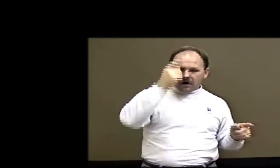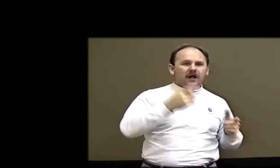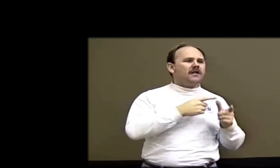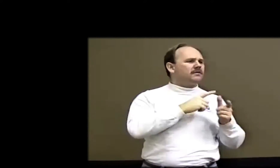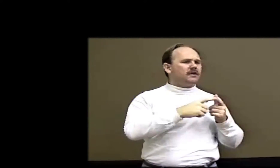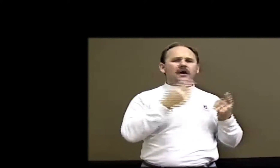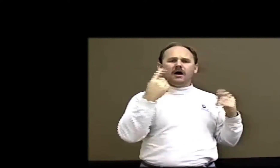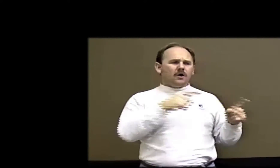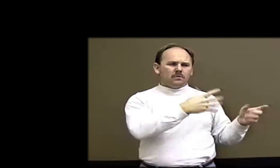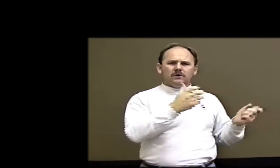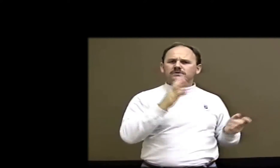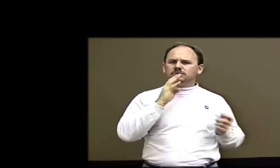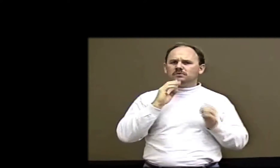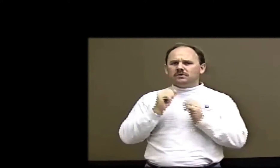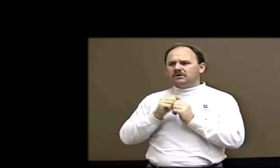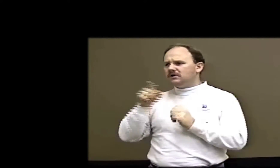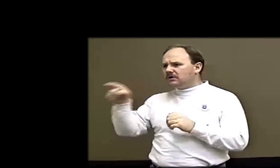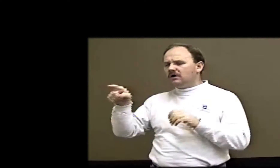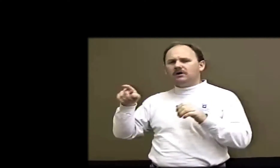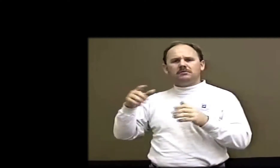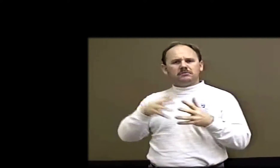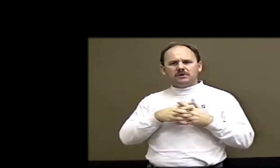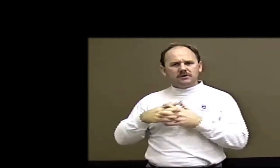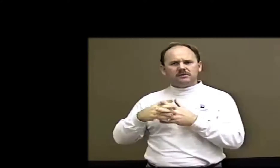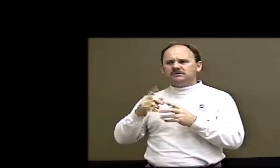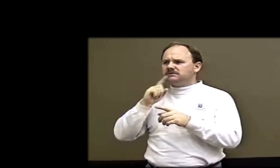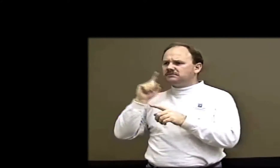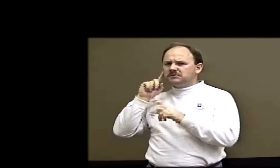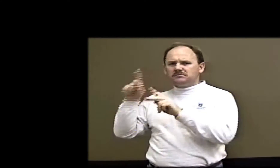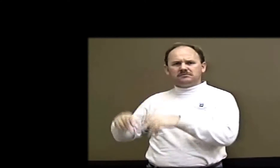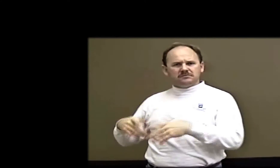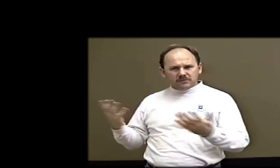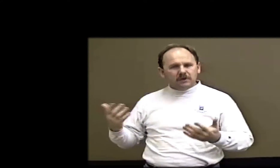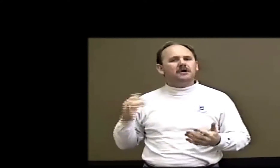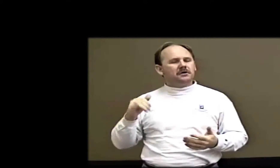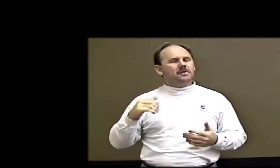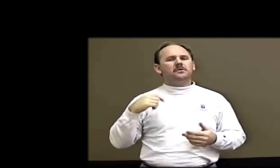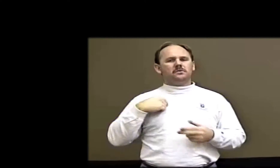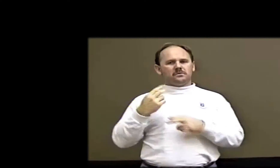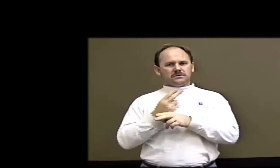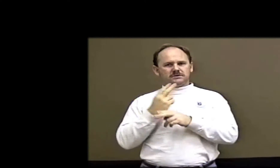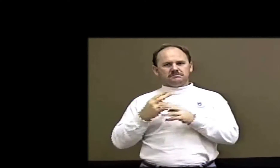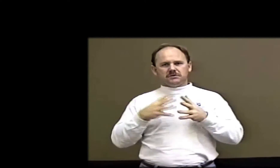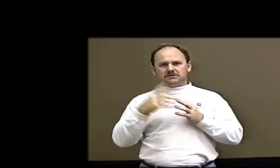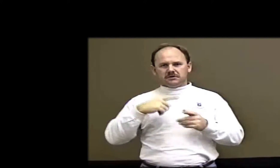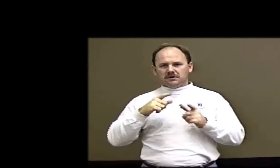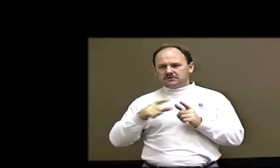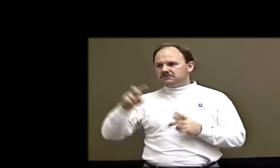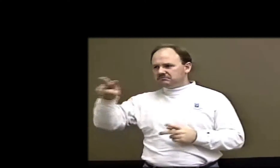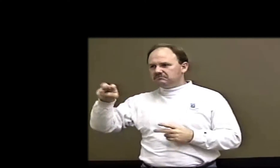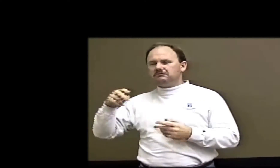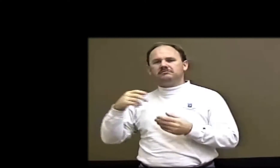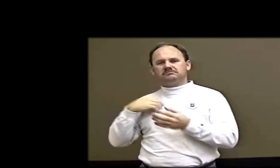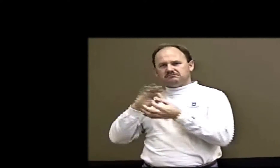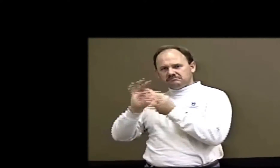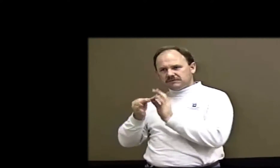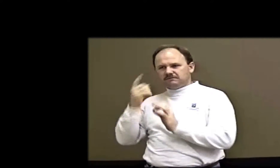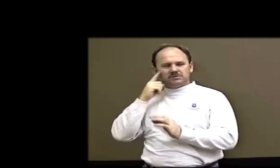then Australian Sign Language to talk to my Australian deaf friend. I would interpret both, going back and forth between the